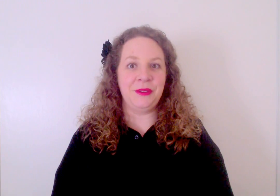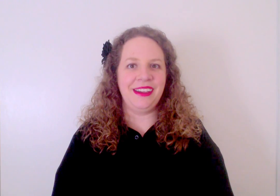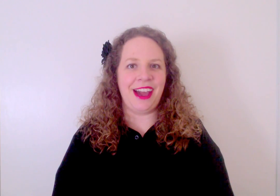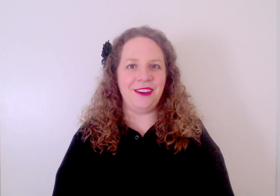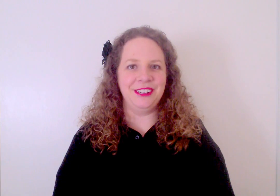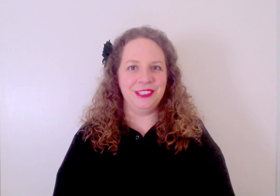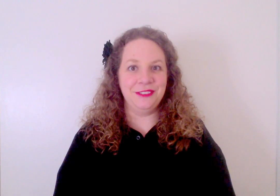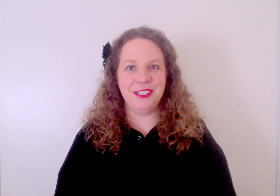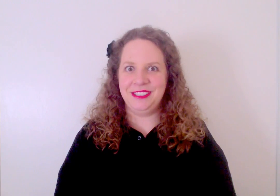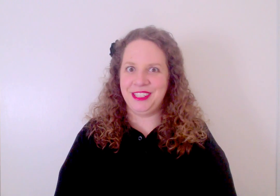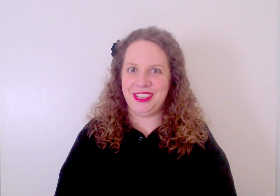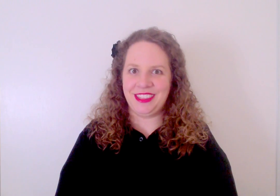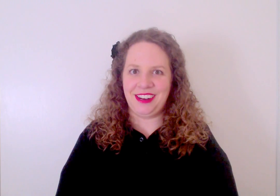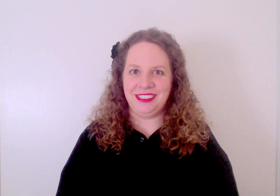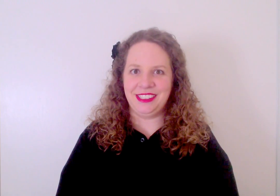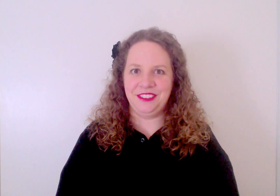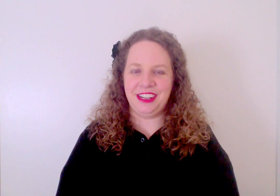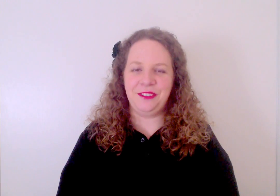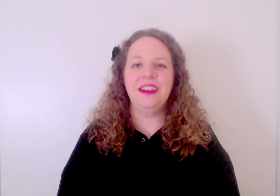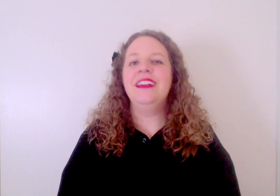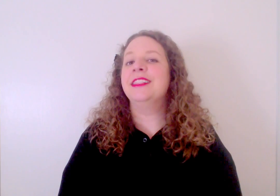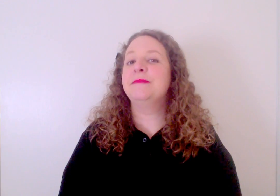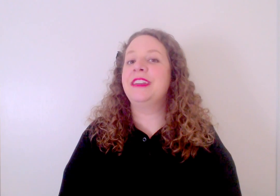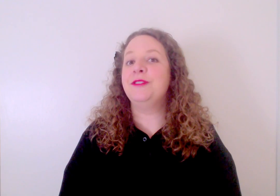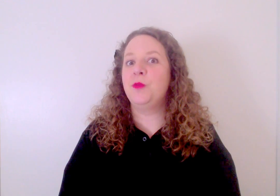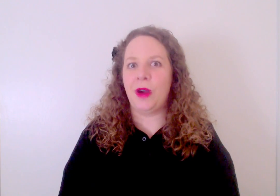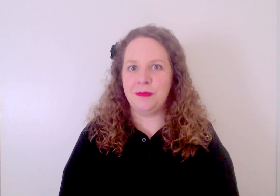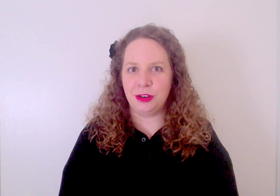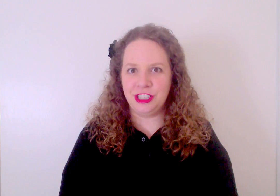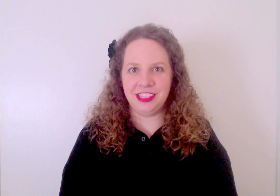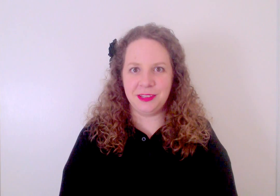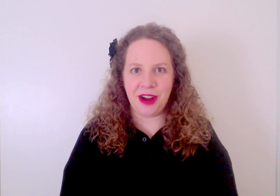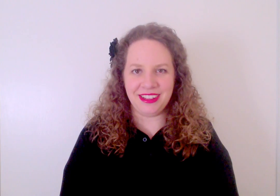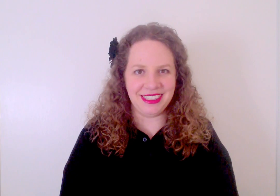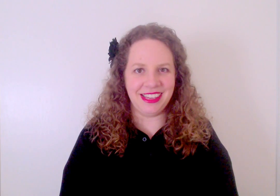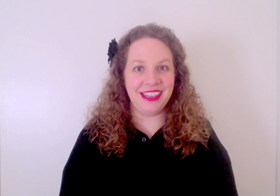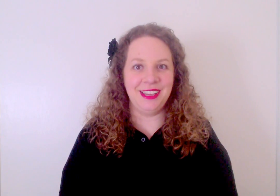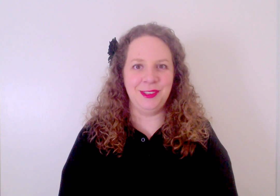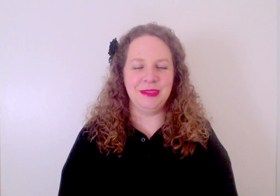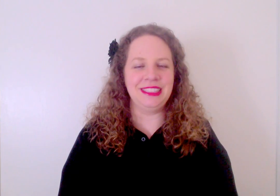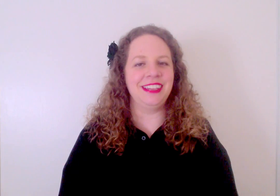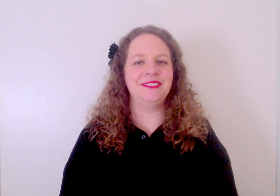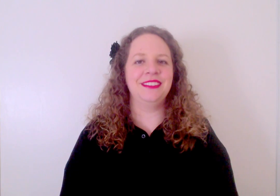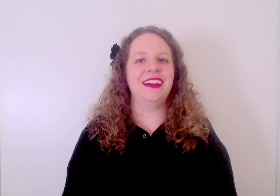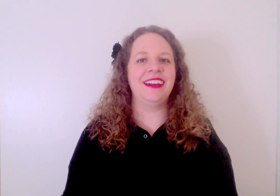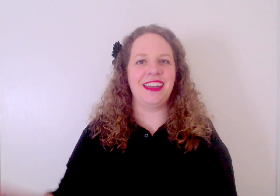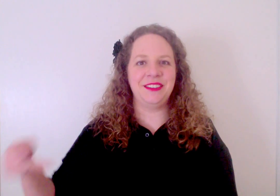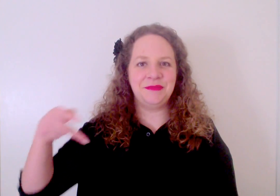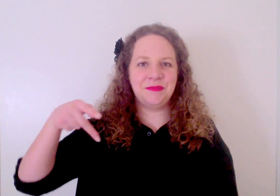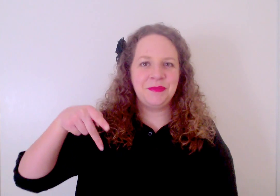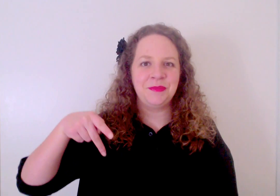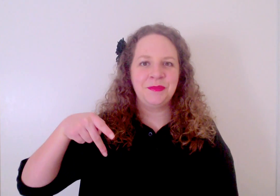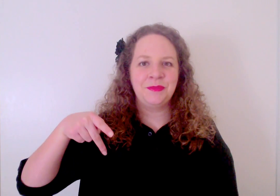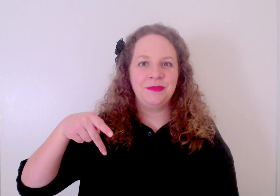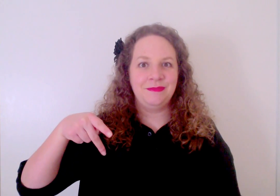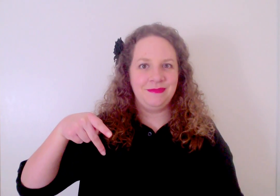Okay, how did you do? Did you get that all sounded out? Let me give you one more chance to practice it in case you missed it. Again,